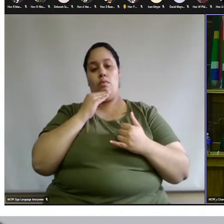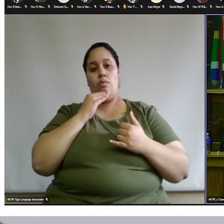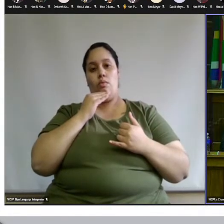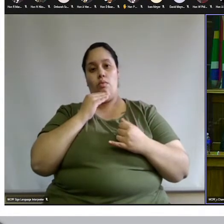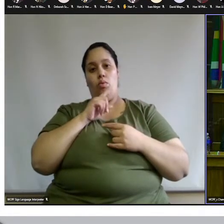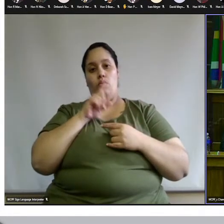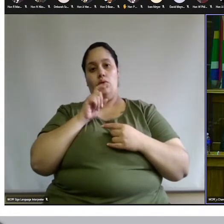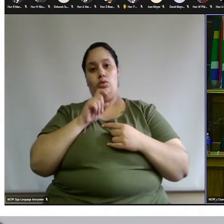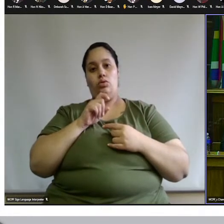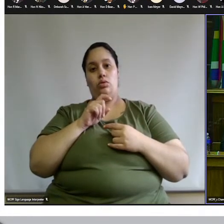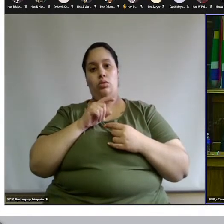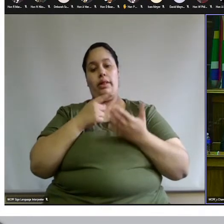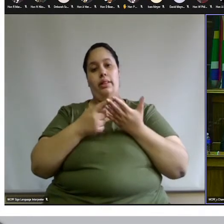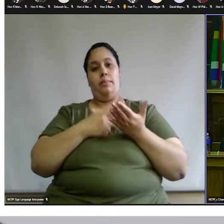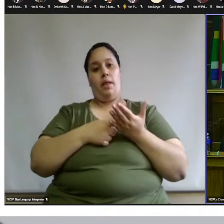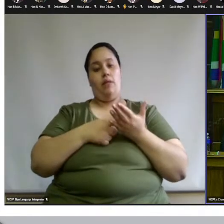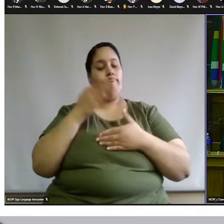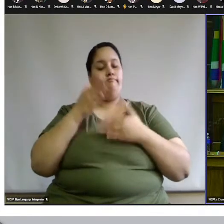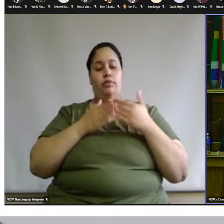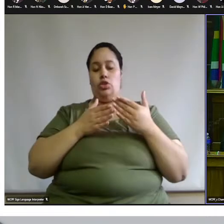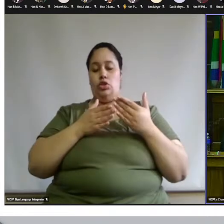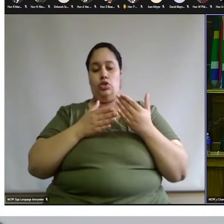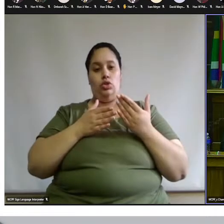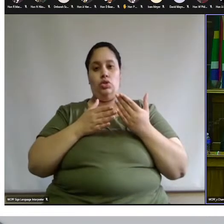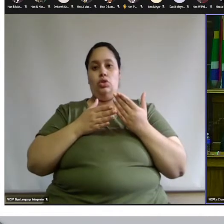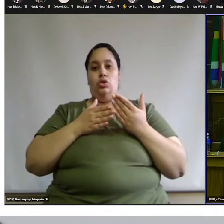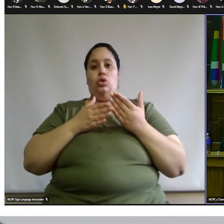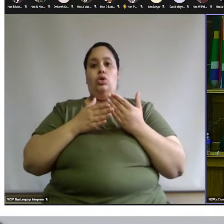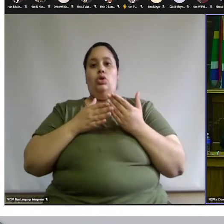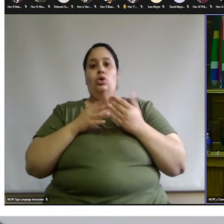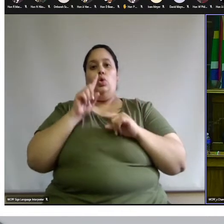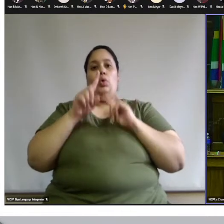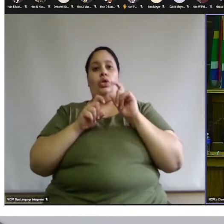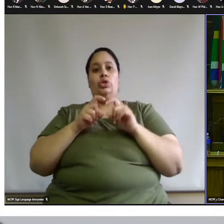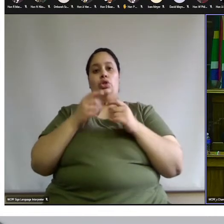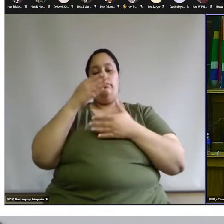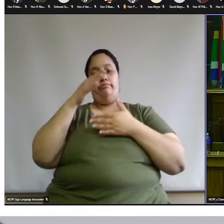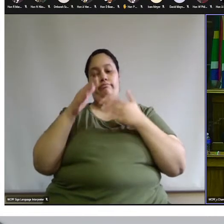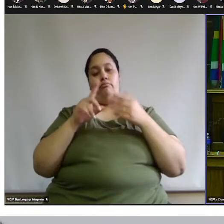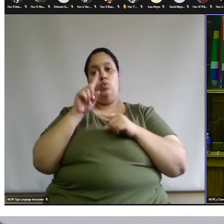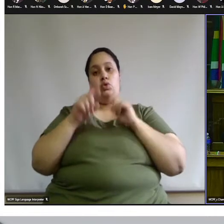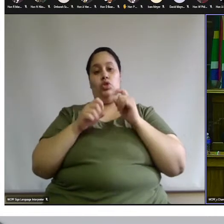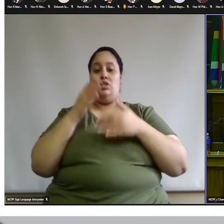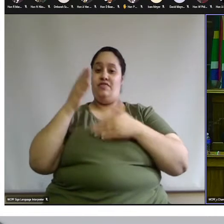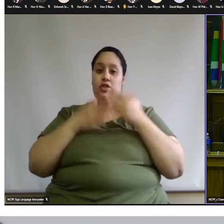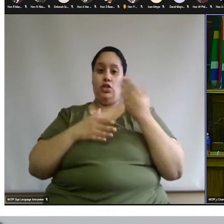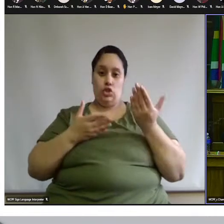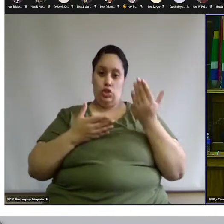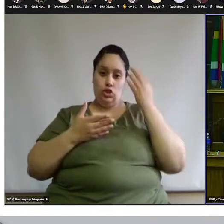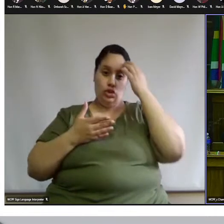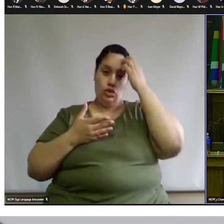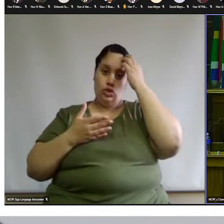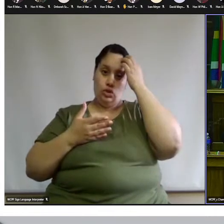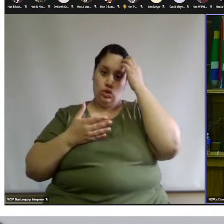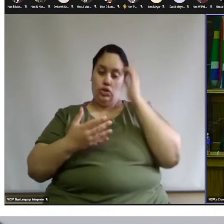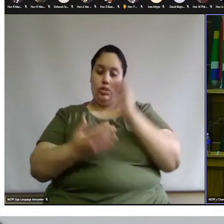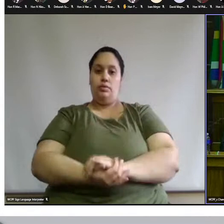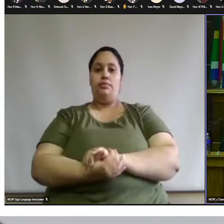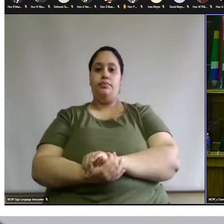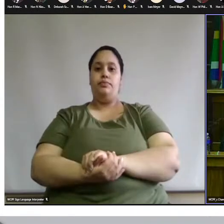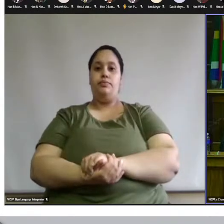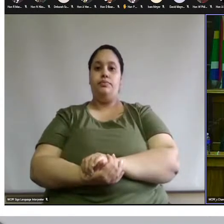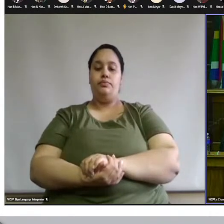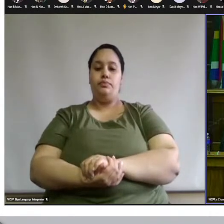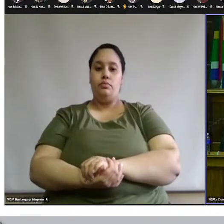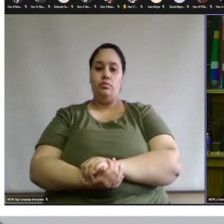the debate on the questions. That conclude the replies on the questions and the